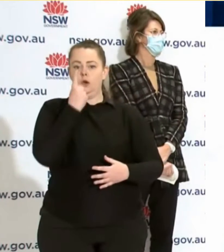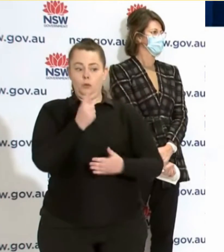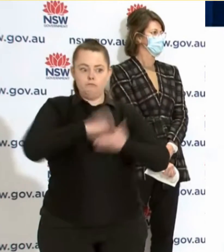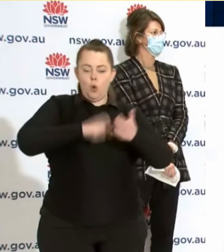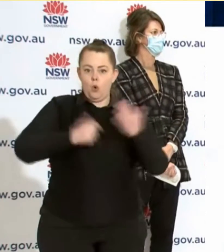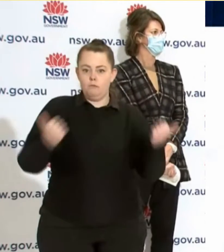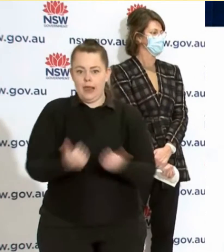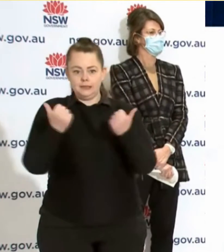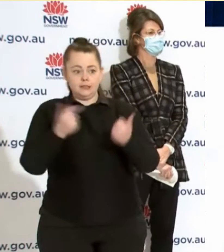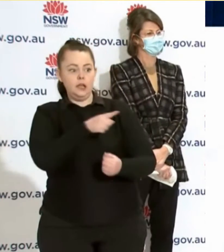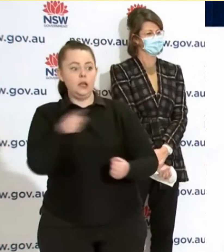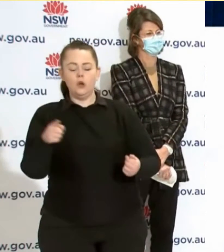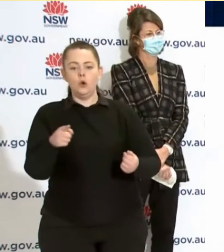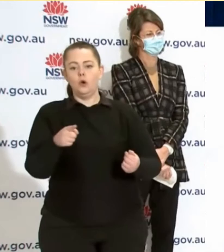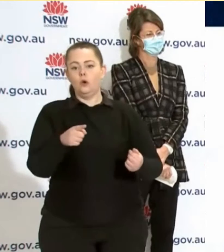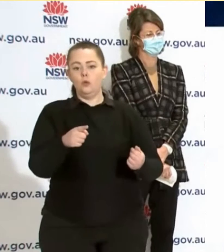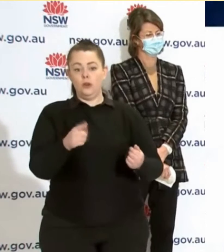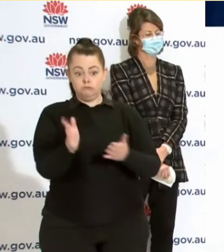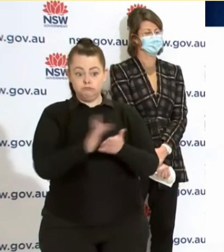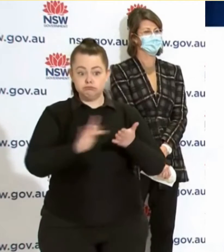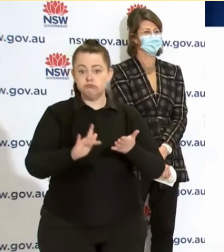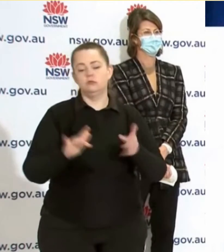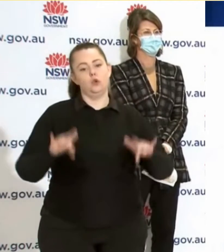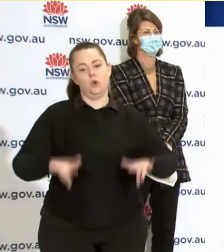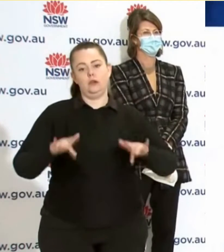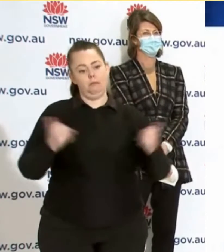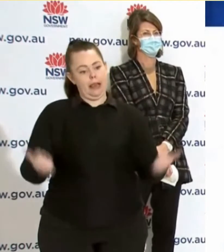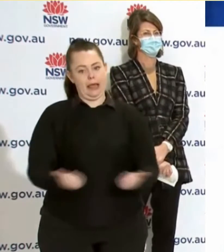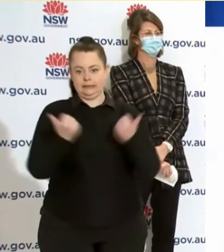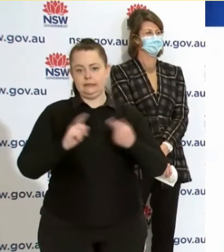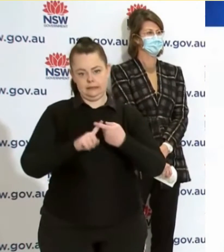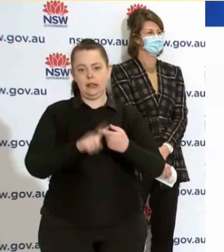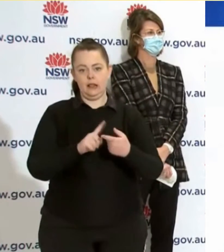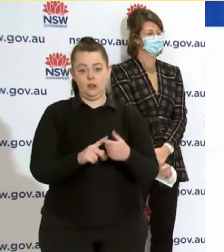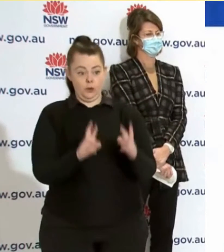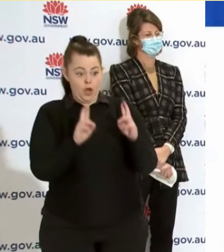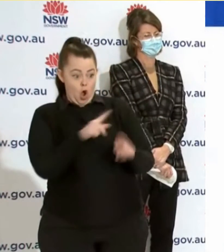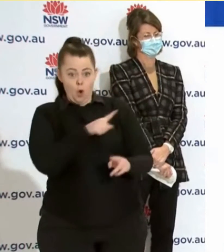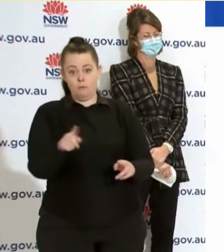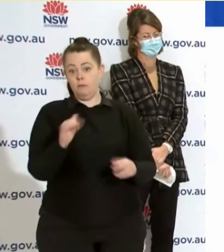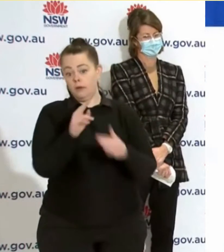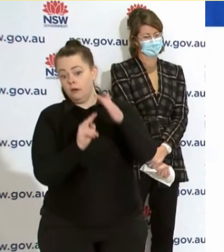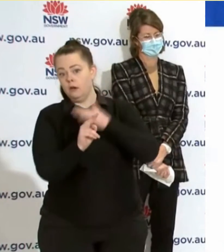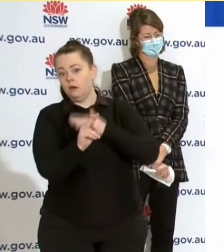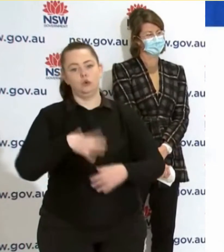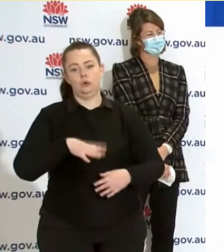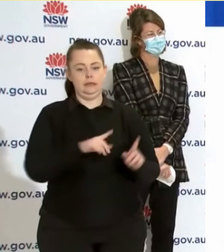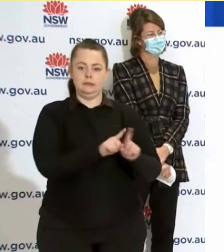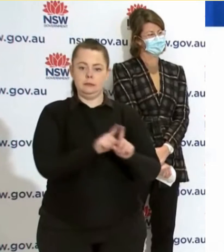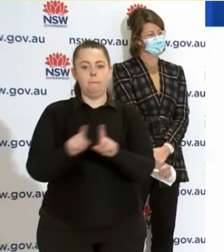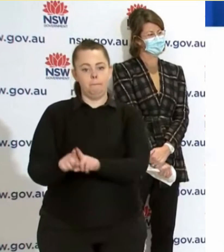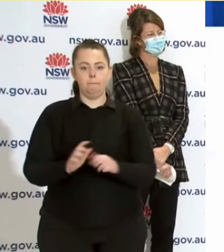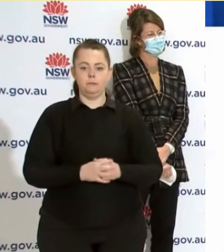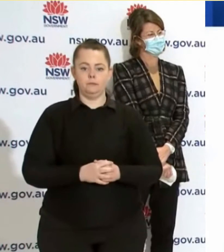our surge capacity if required. We're hoping we won't be required, because we're seeing even now with case numbers where they are,